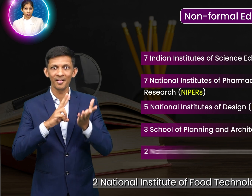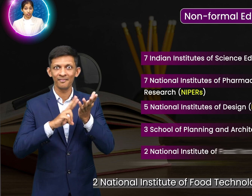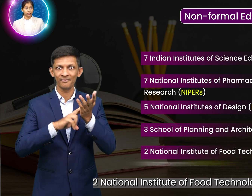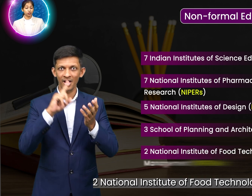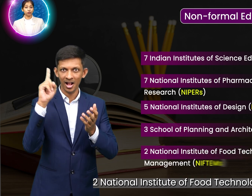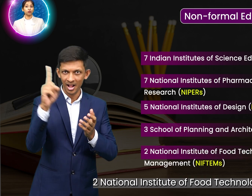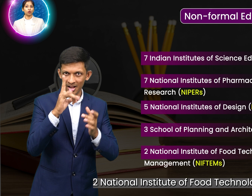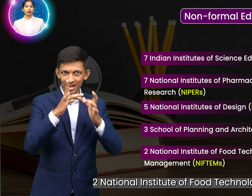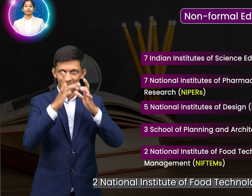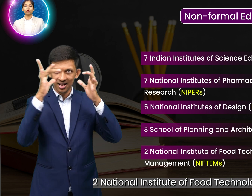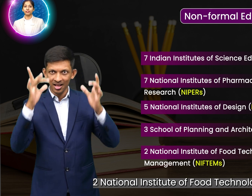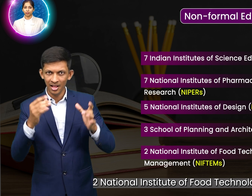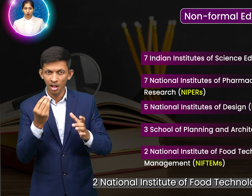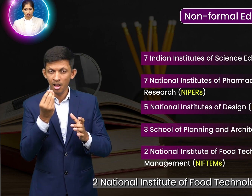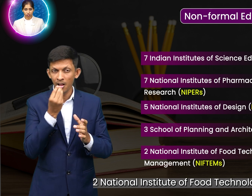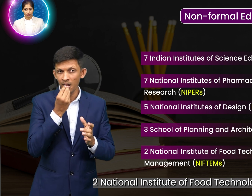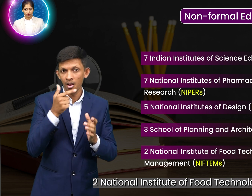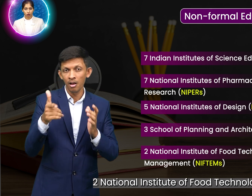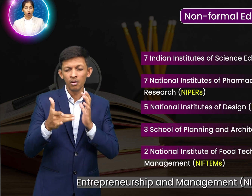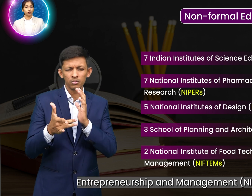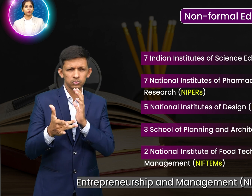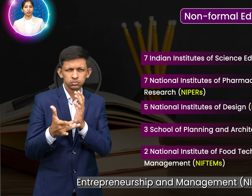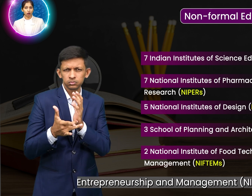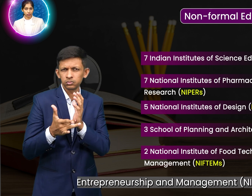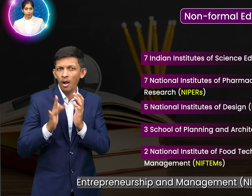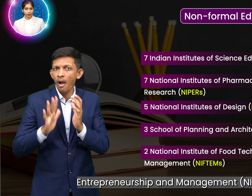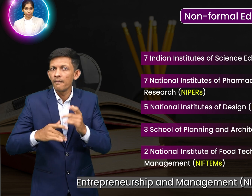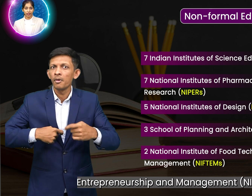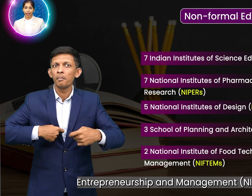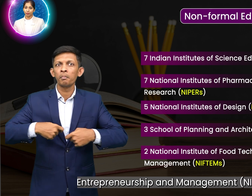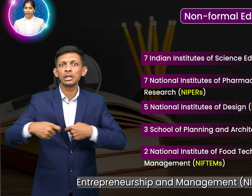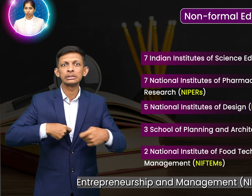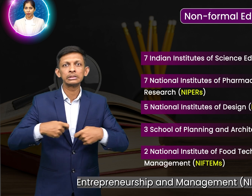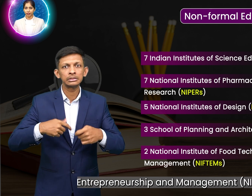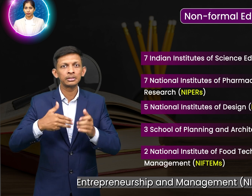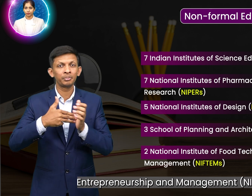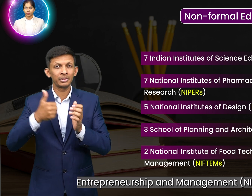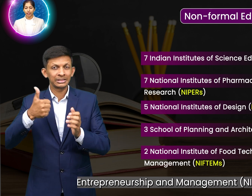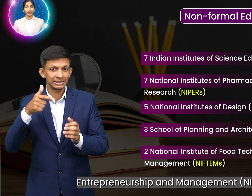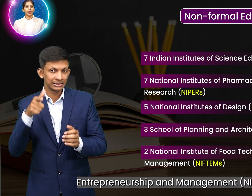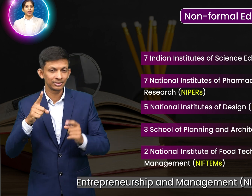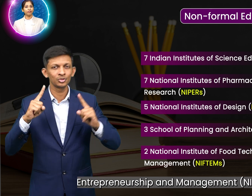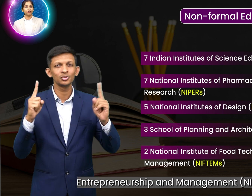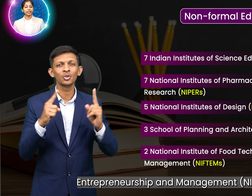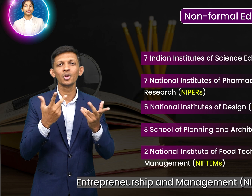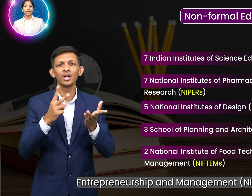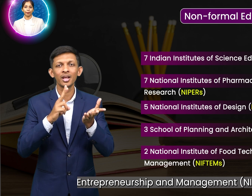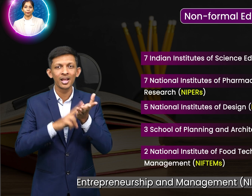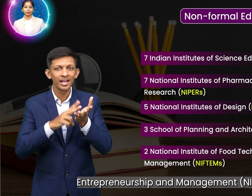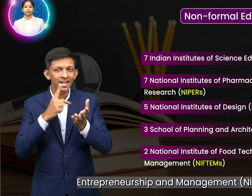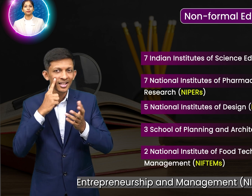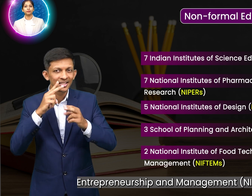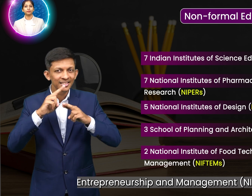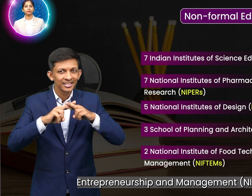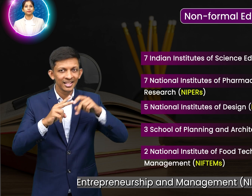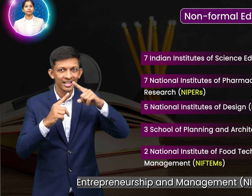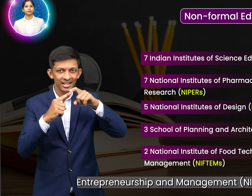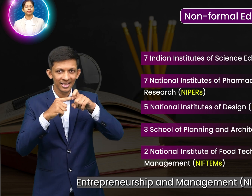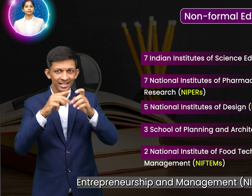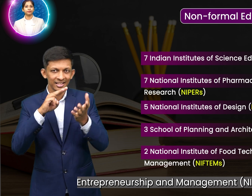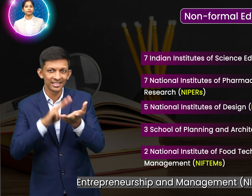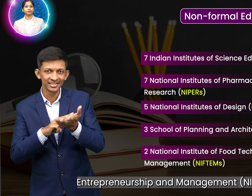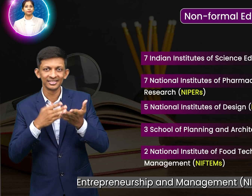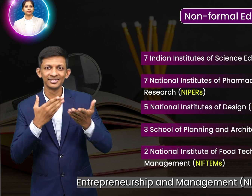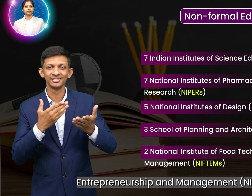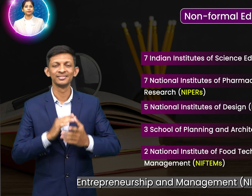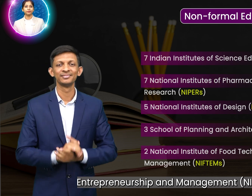2 National Institute of Food Technology, Entrepreneurship and Management (NIFTEM),